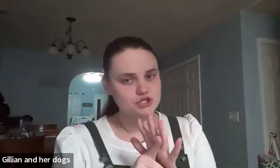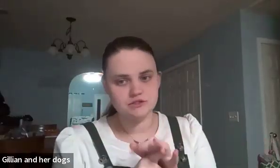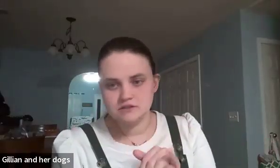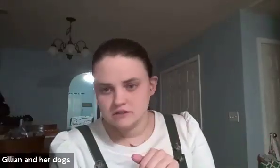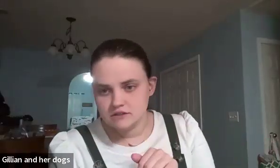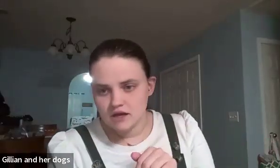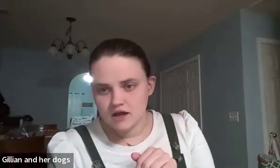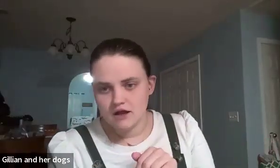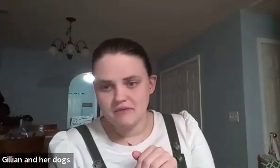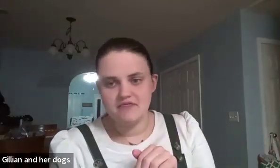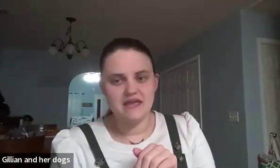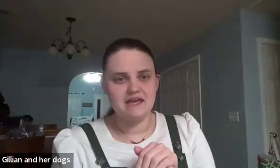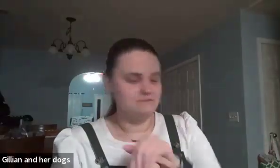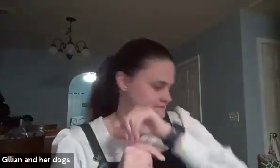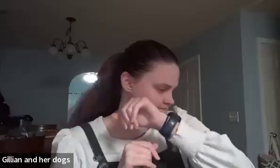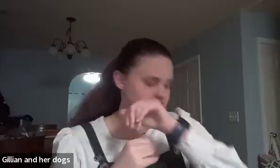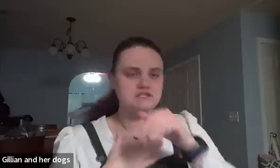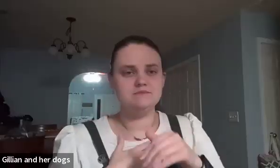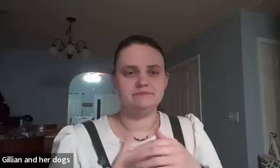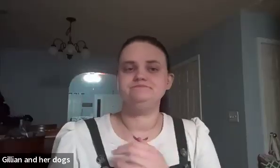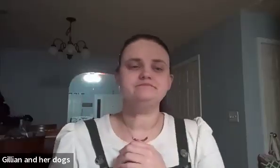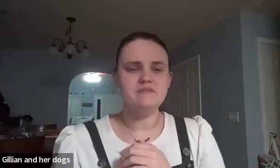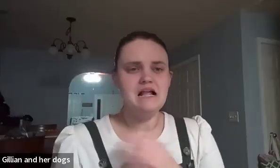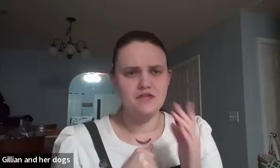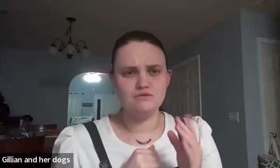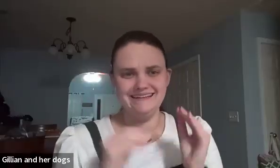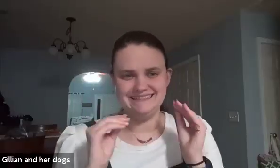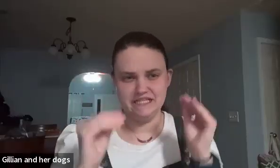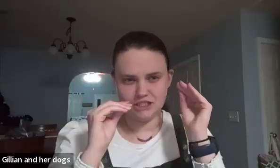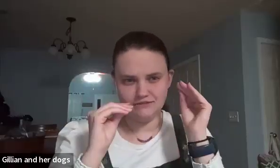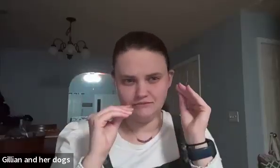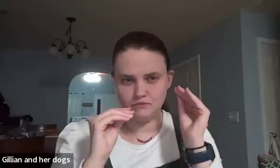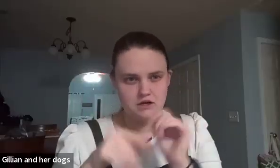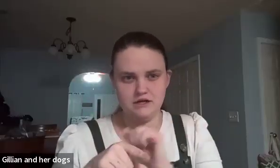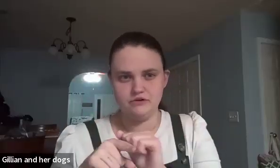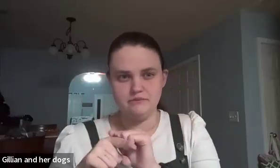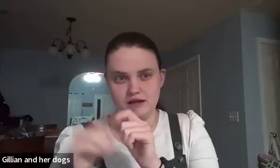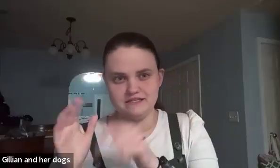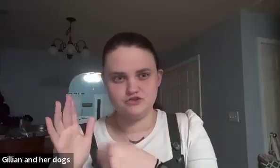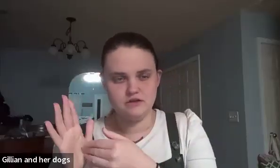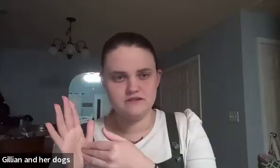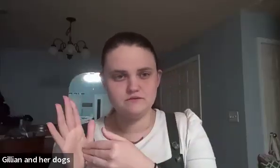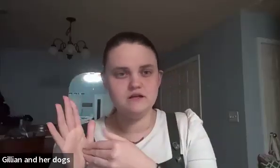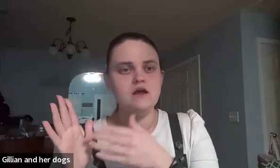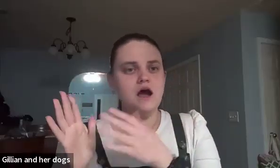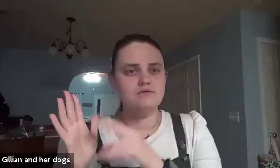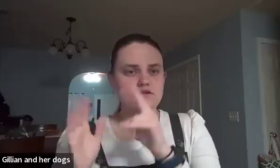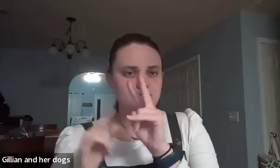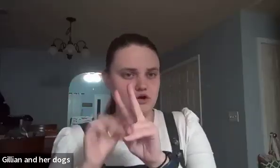exposure than, excuse me, than really teaching. We're not going to really practice and drill on this one. I'd rather you know